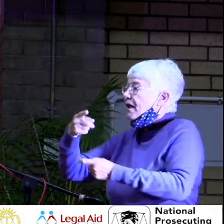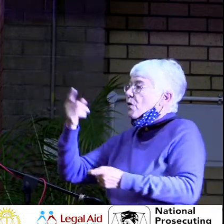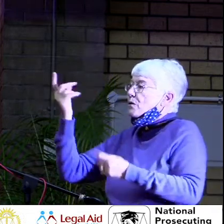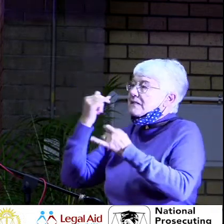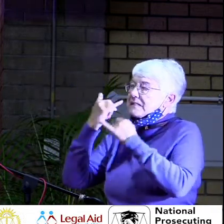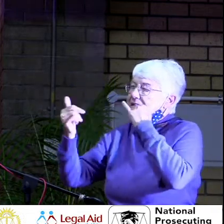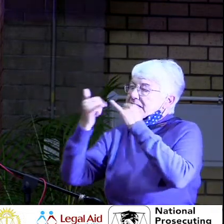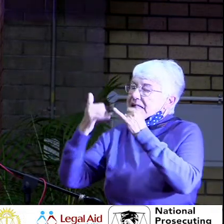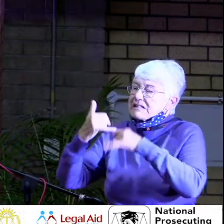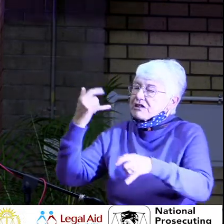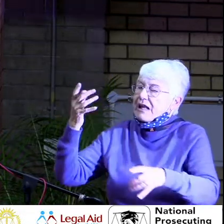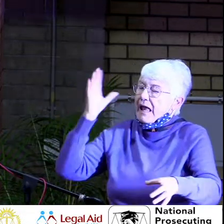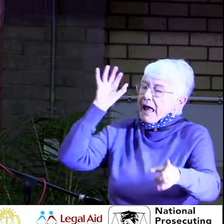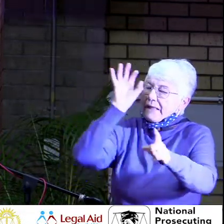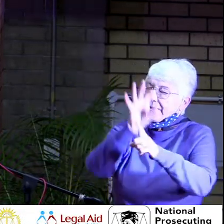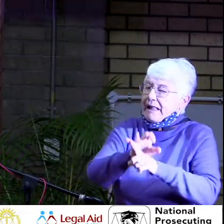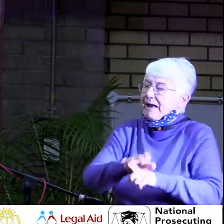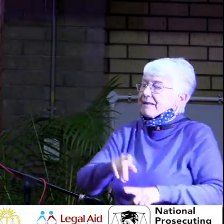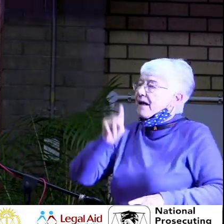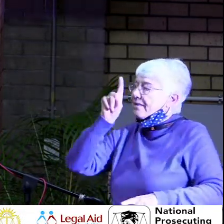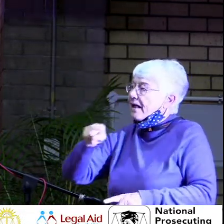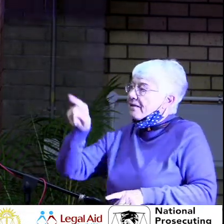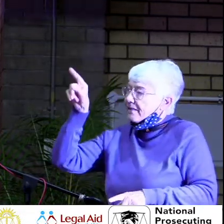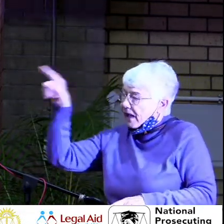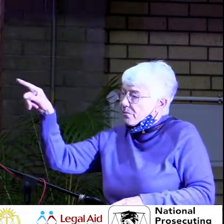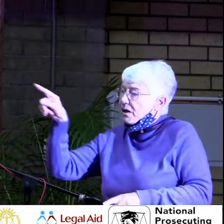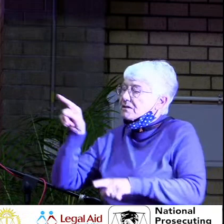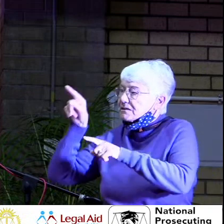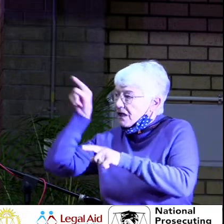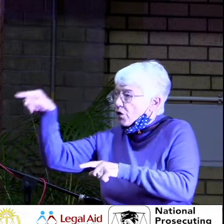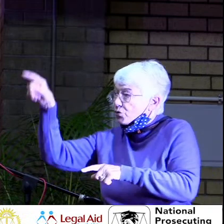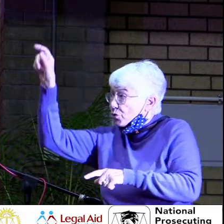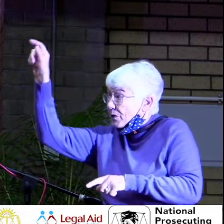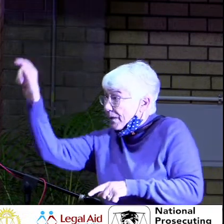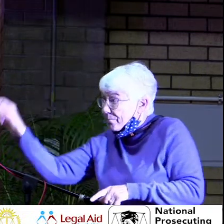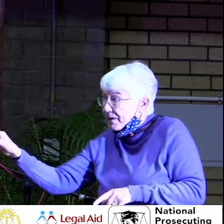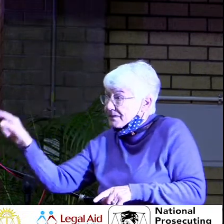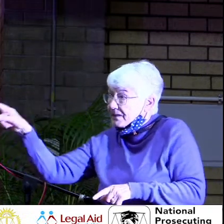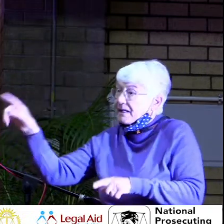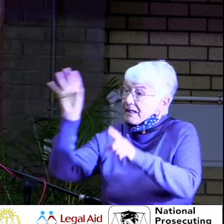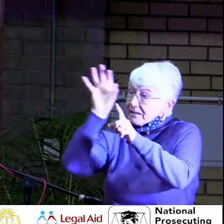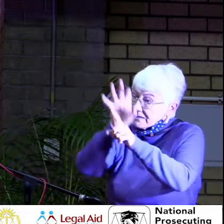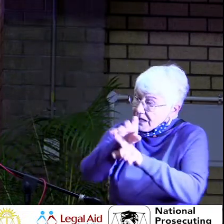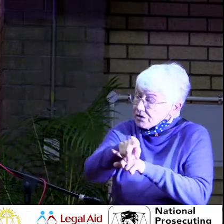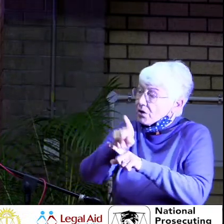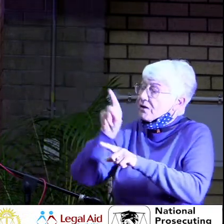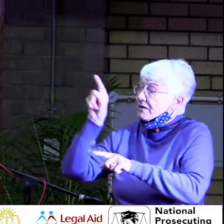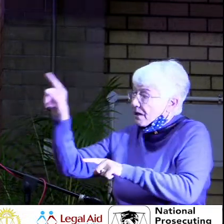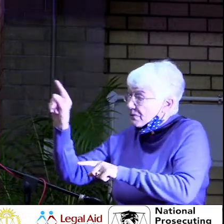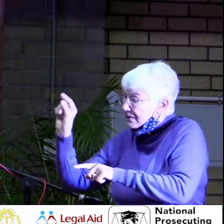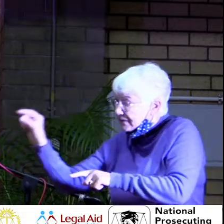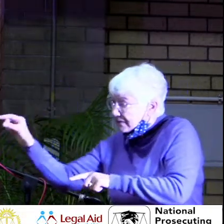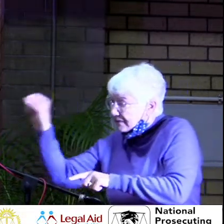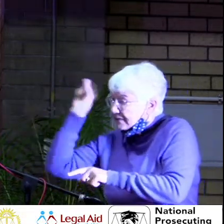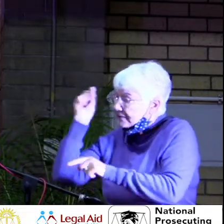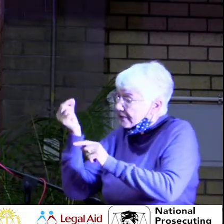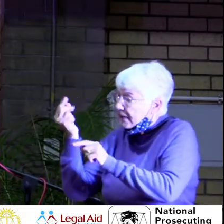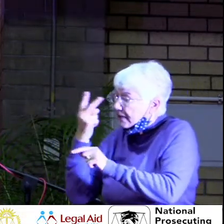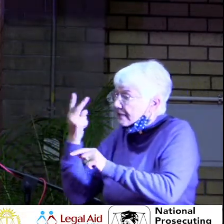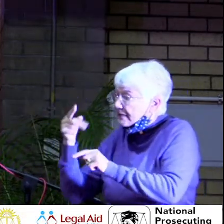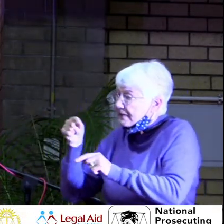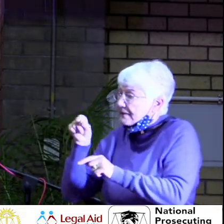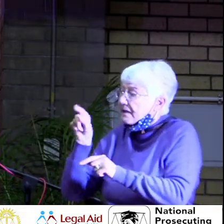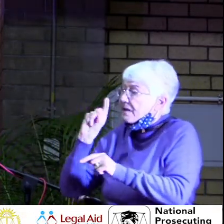must also look at this as like an emergency. The same with the Justice Department.